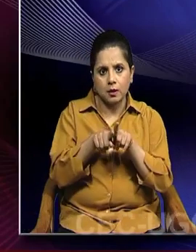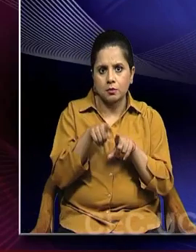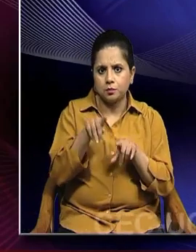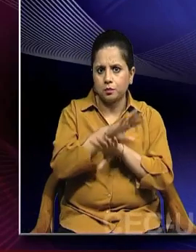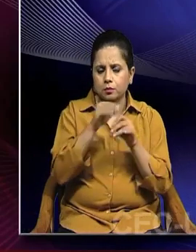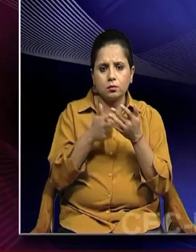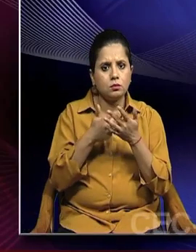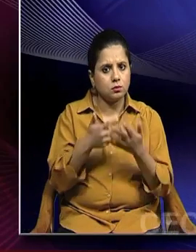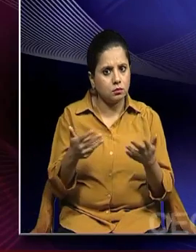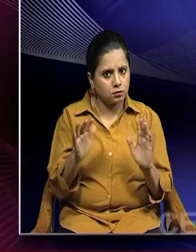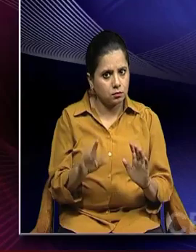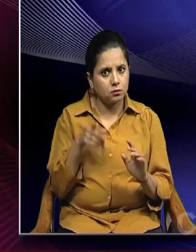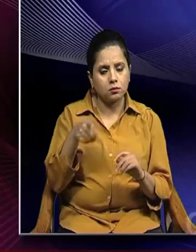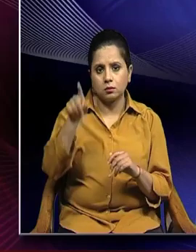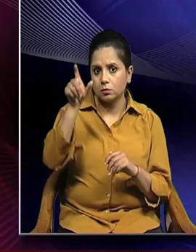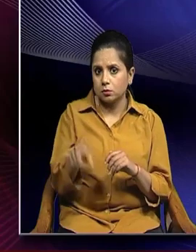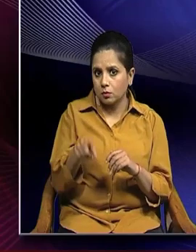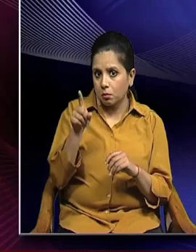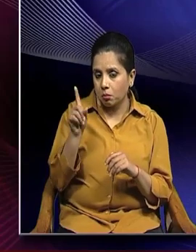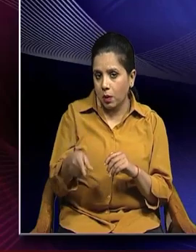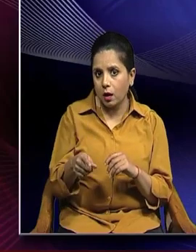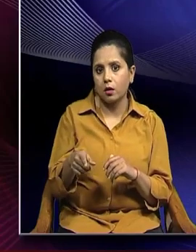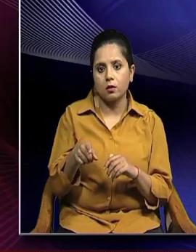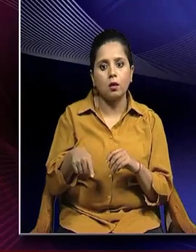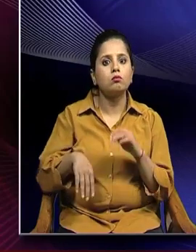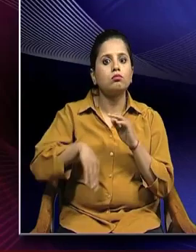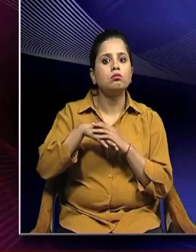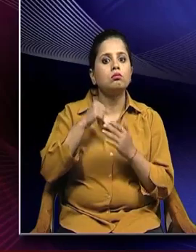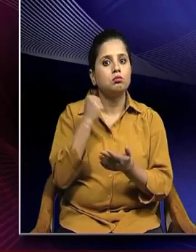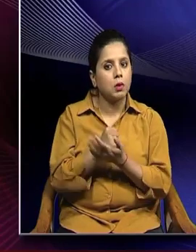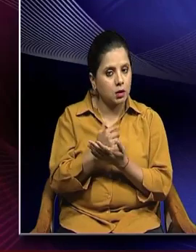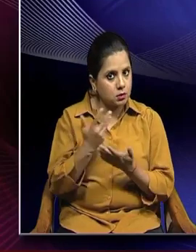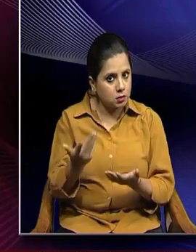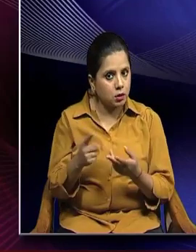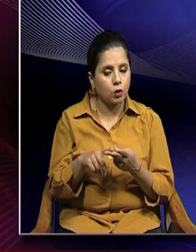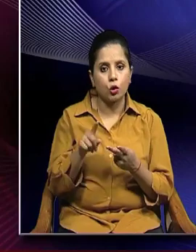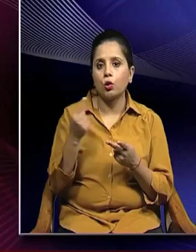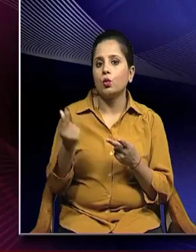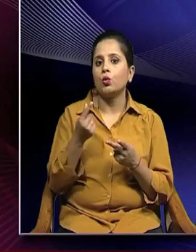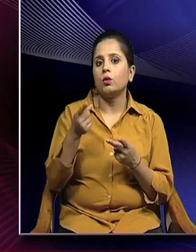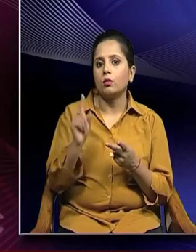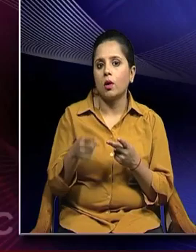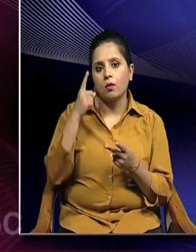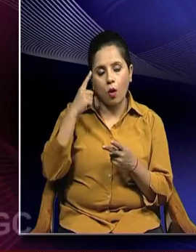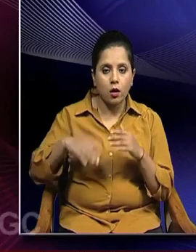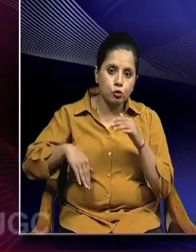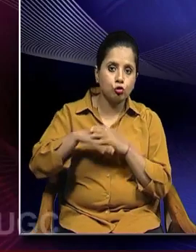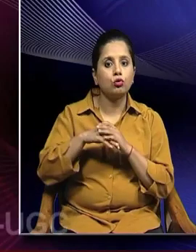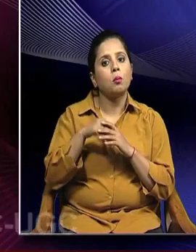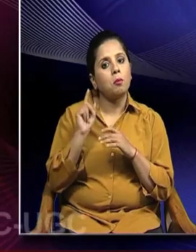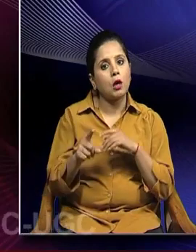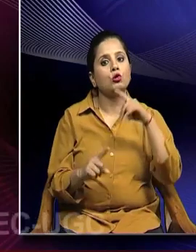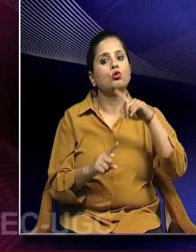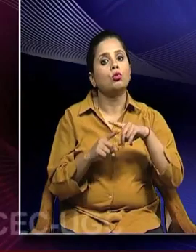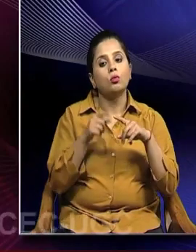the resources, they are supposed to be maximized, they are supposed to be used to the maximum extent. This is what